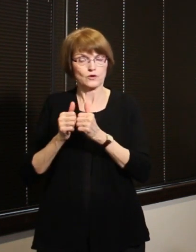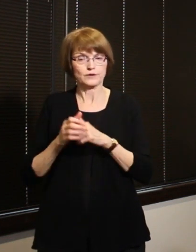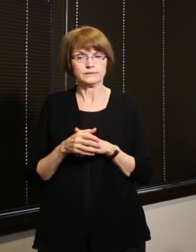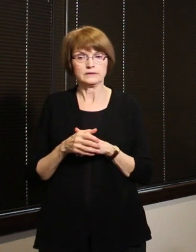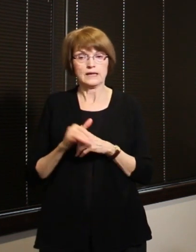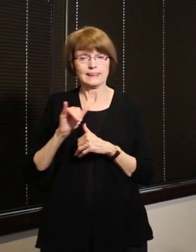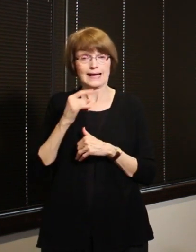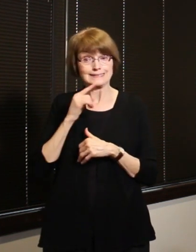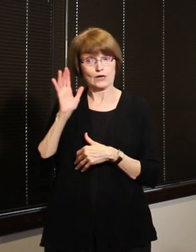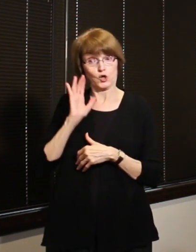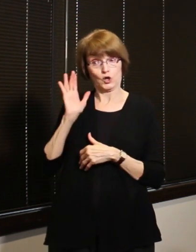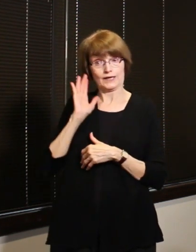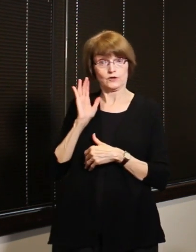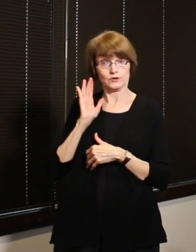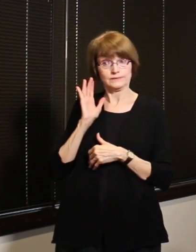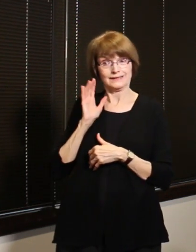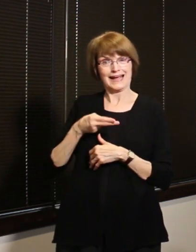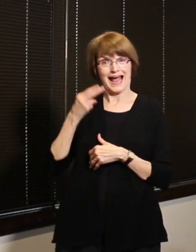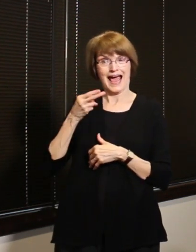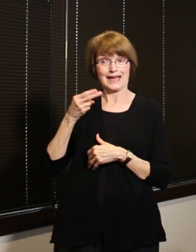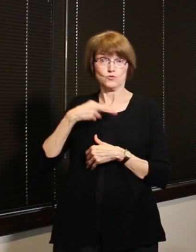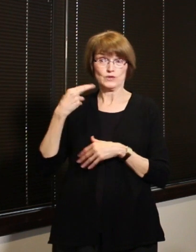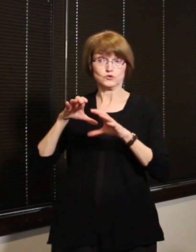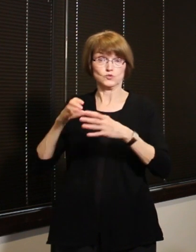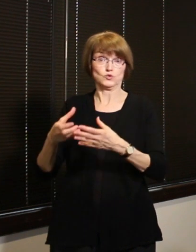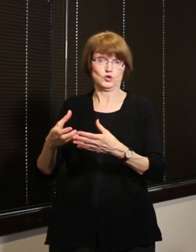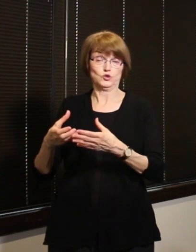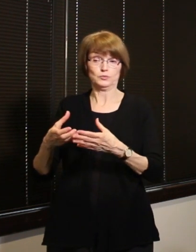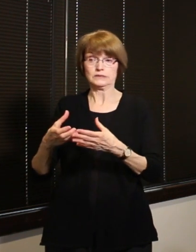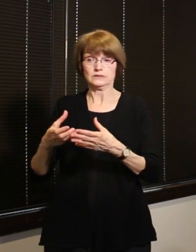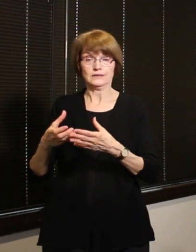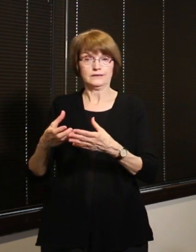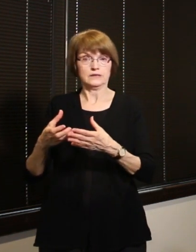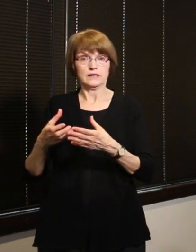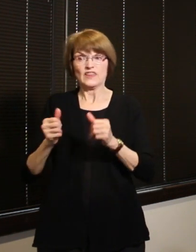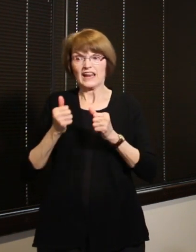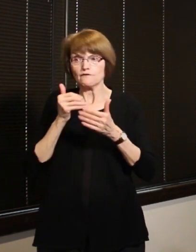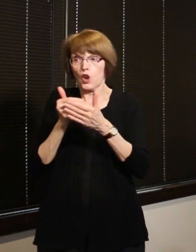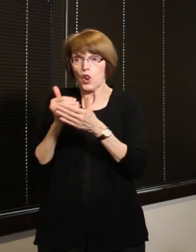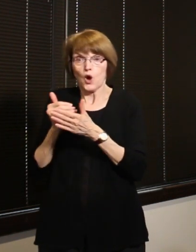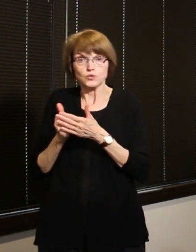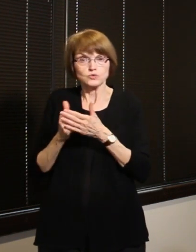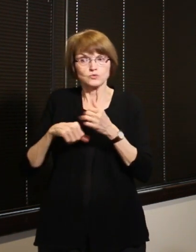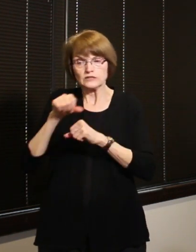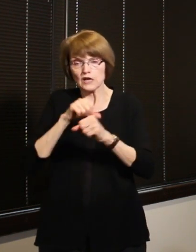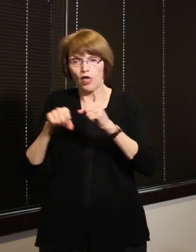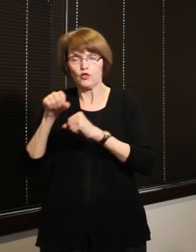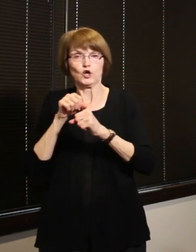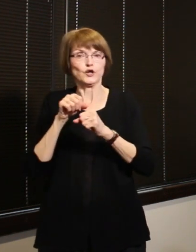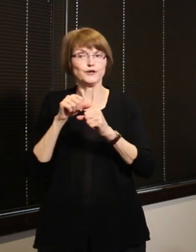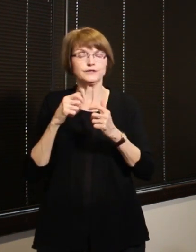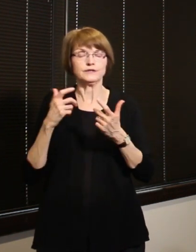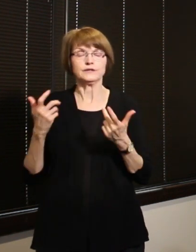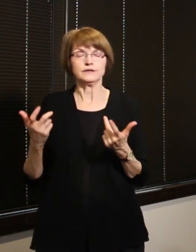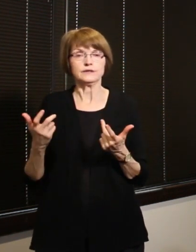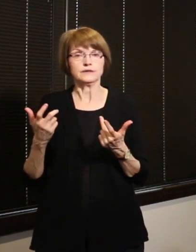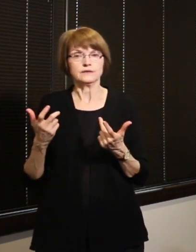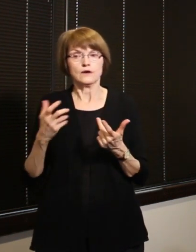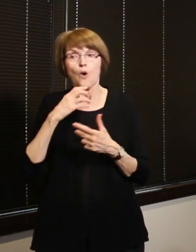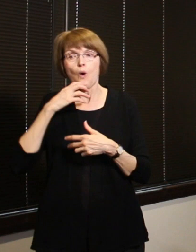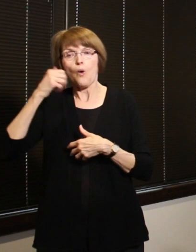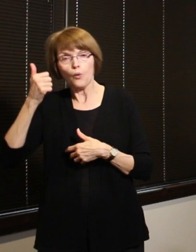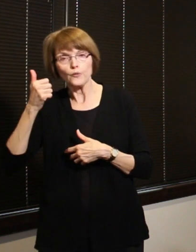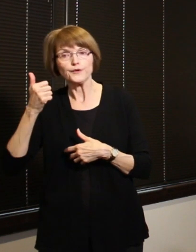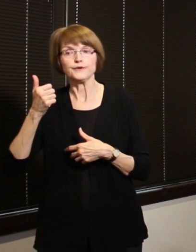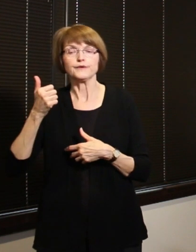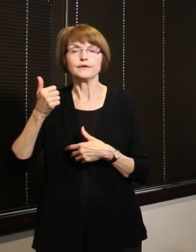about earlier. These are very high-risk groups. They're living in close proximity to each other, are elderly,